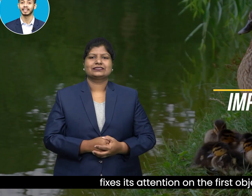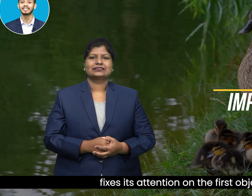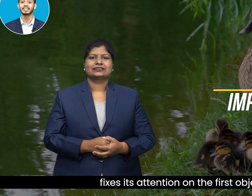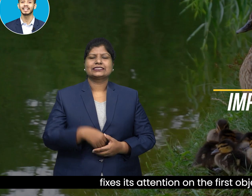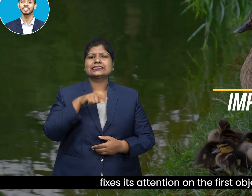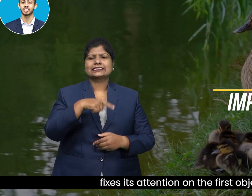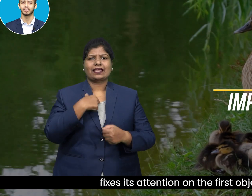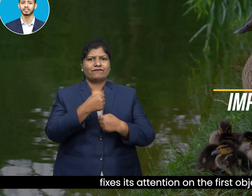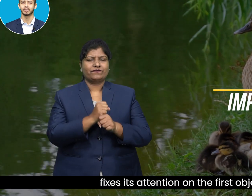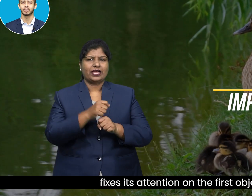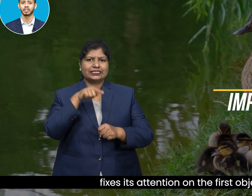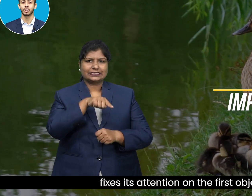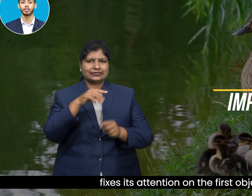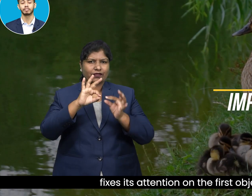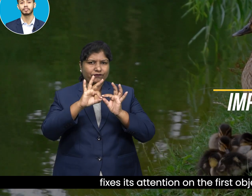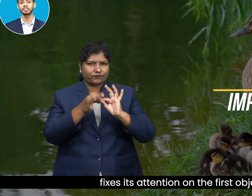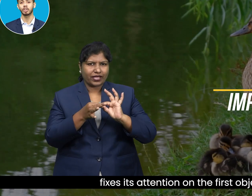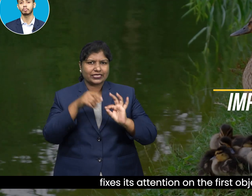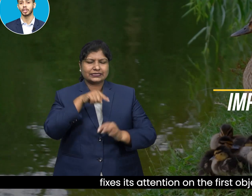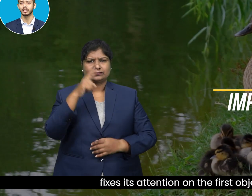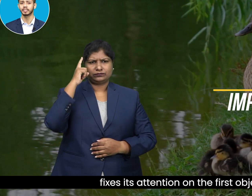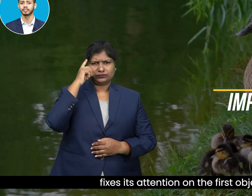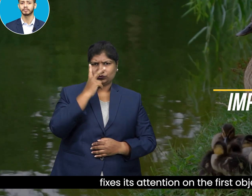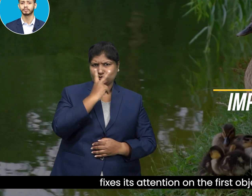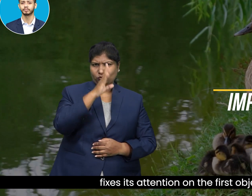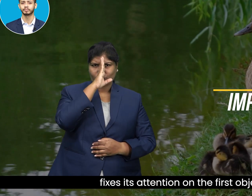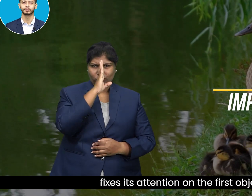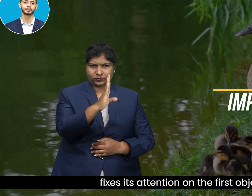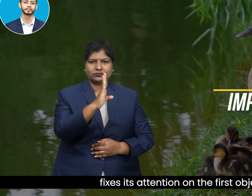fixes its attention on the first object